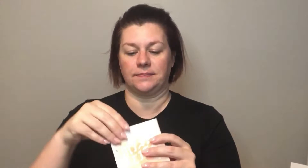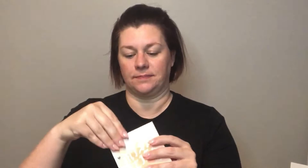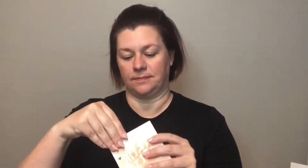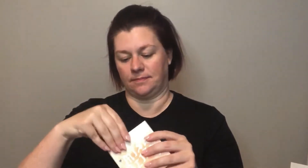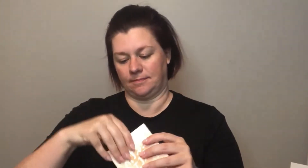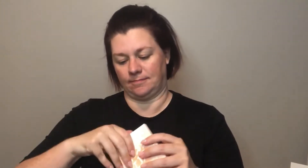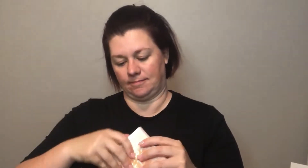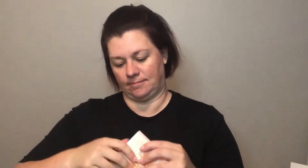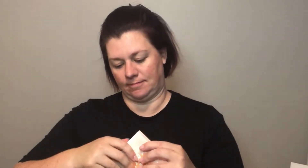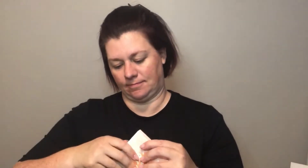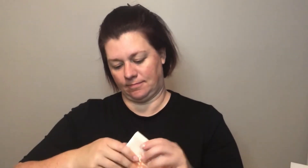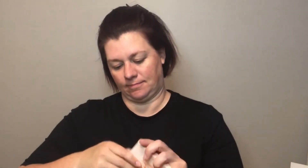Now the next, let's open this up.